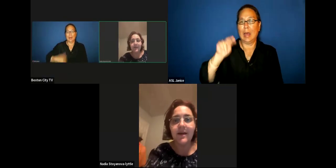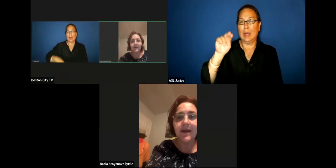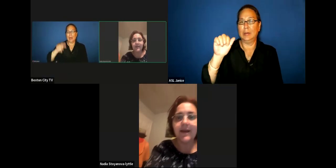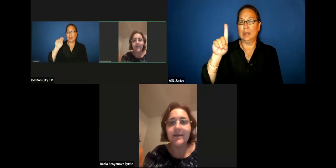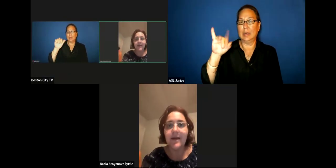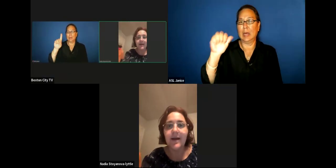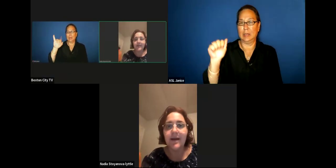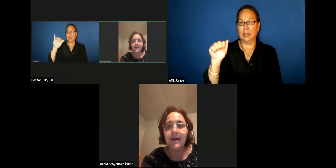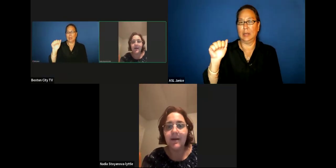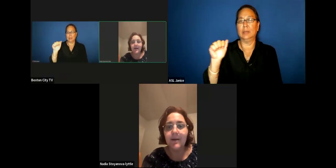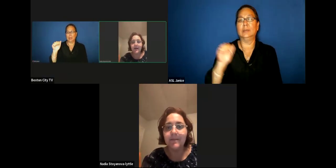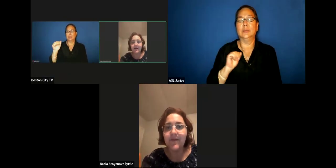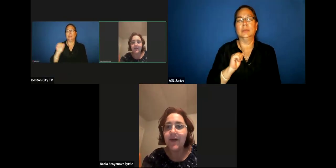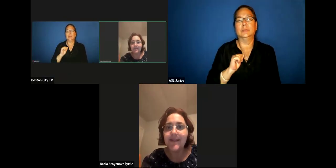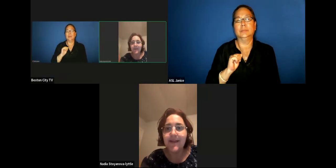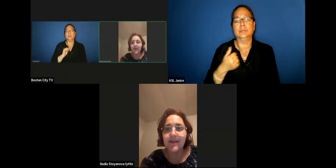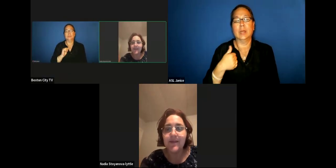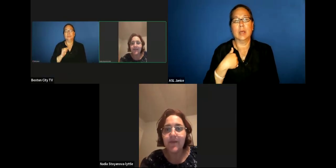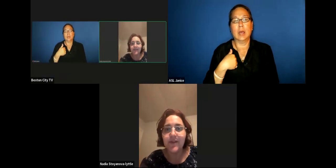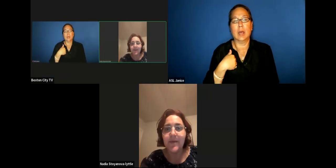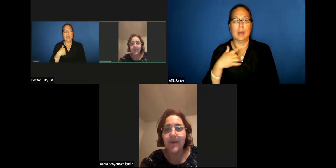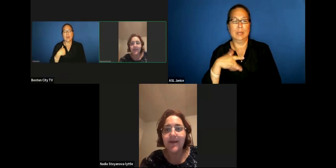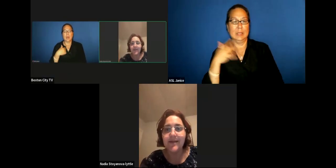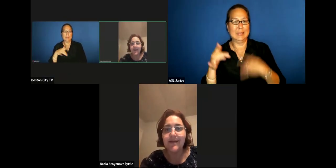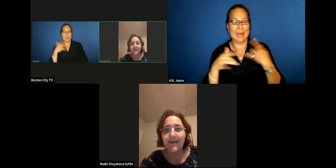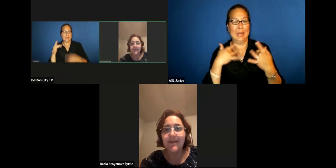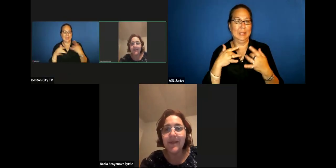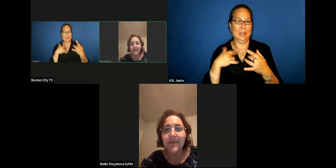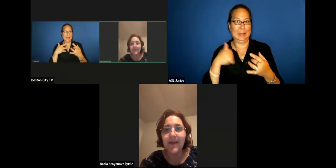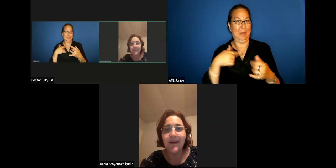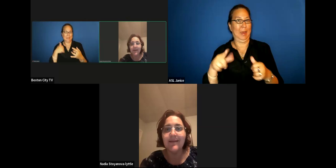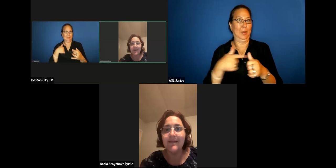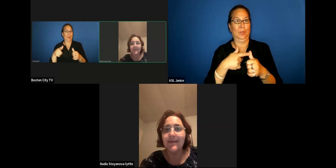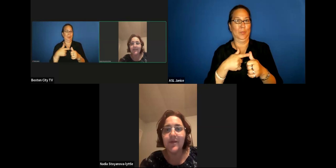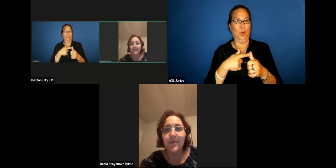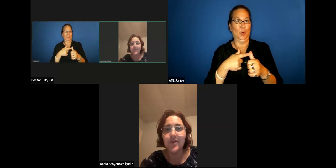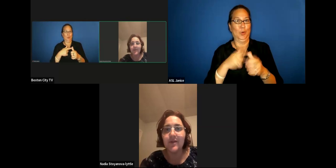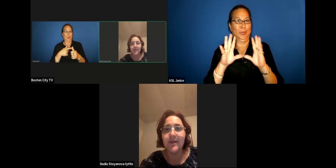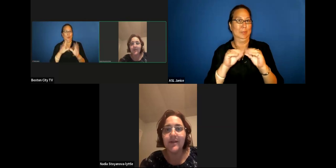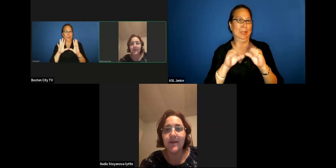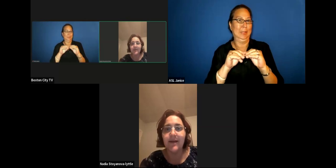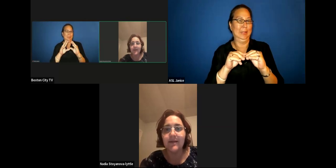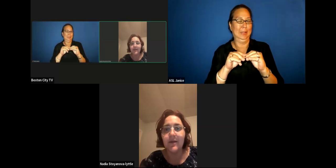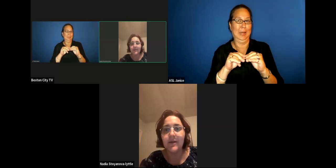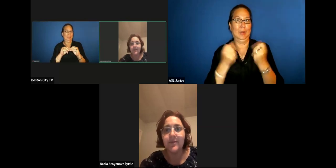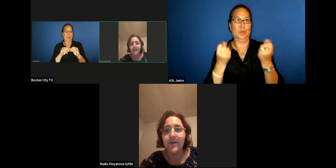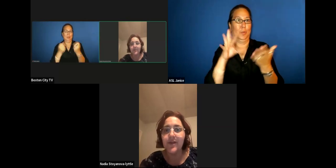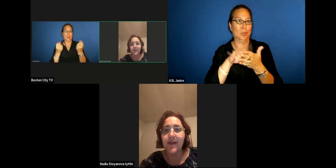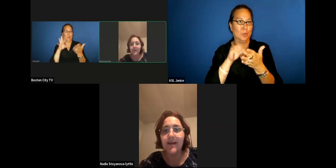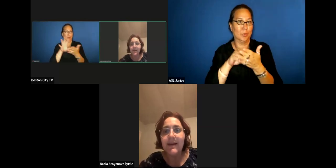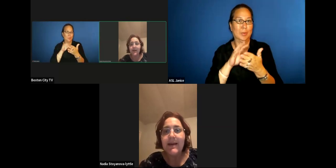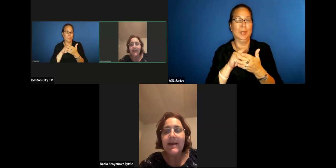Stoyanova-Little, and I am very excited. This is my first BPS committee meeting. So much to learn and a lot